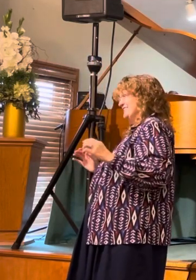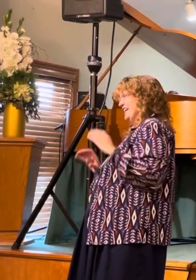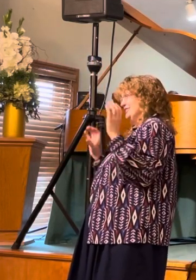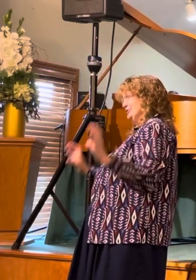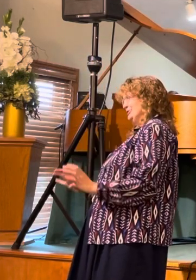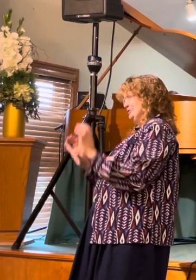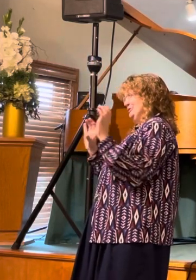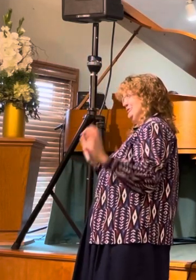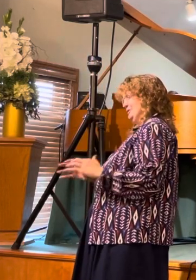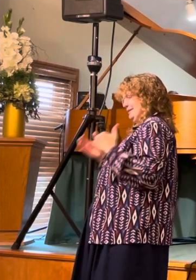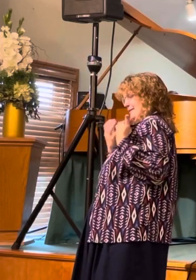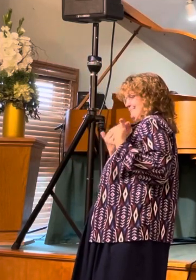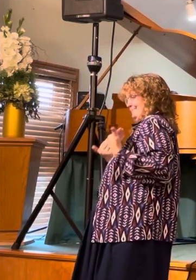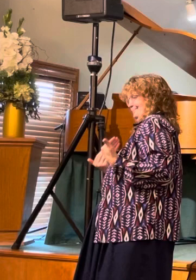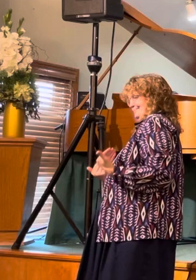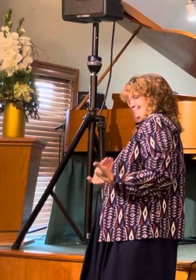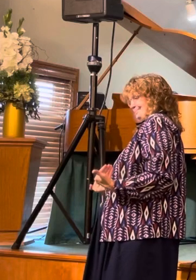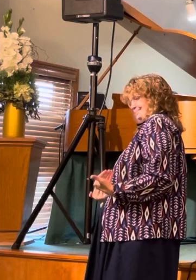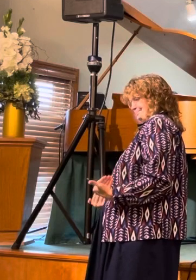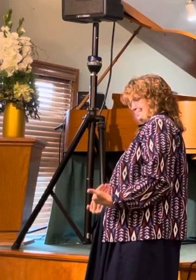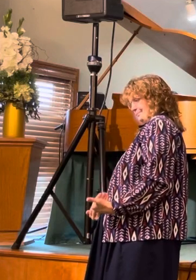am.